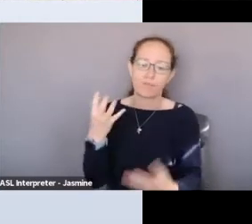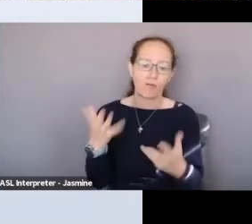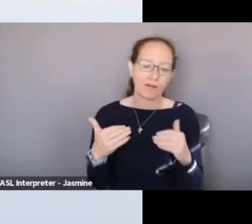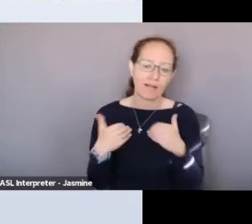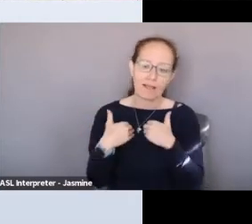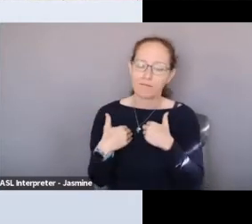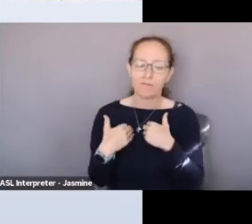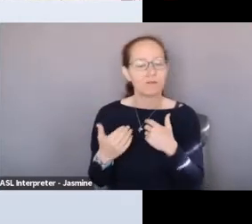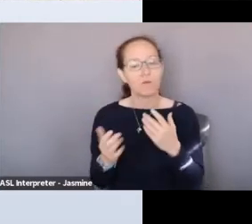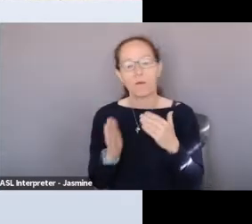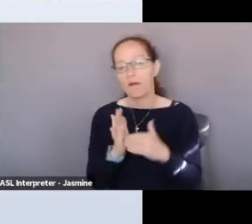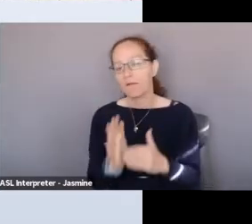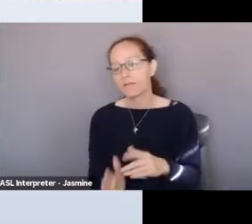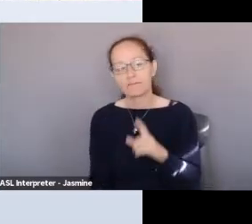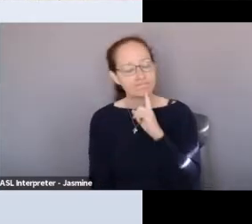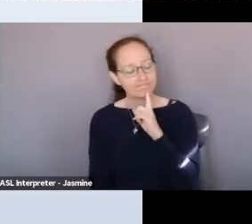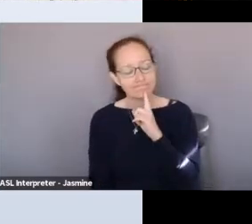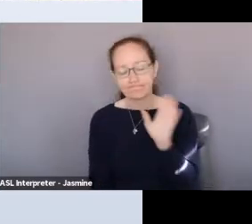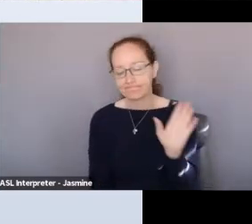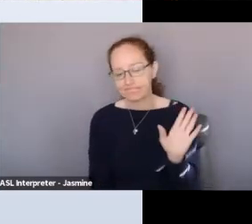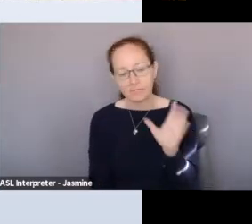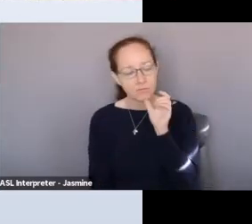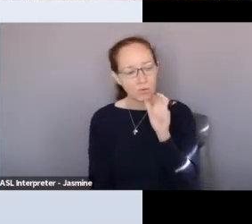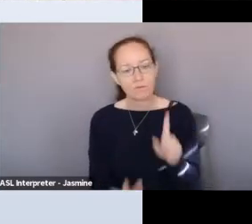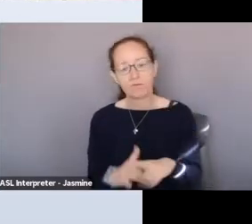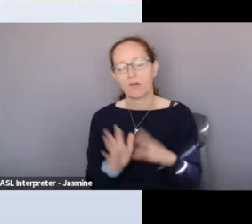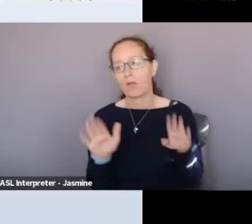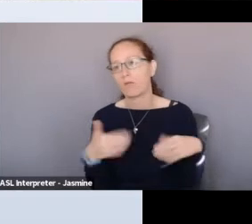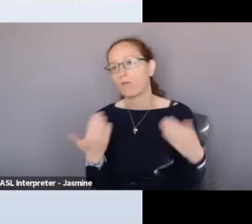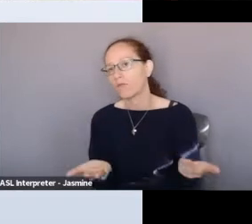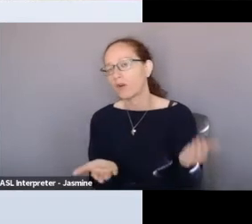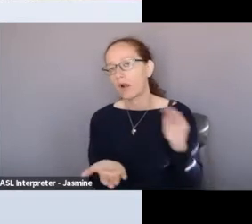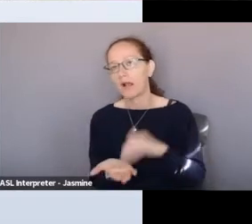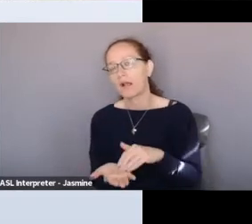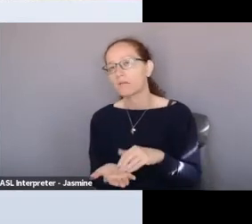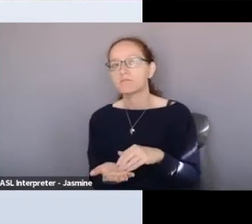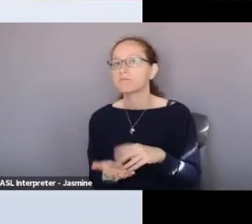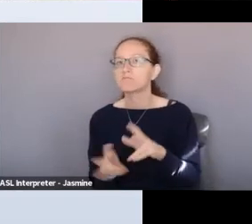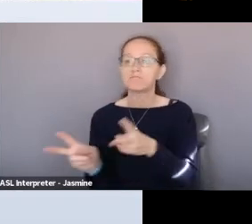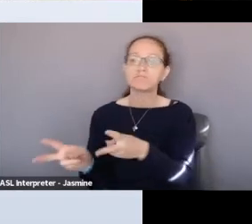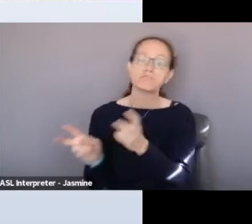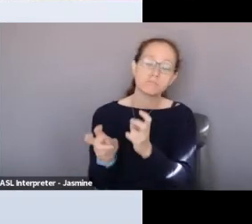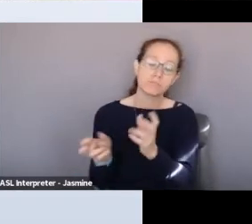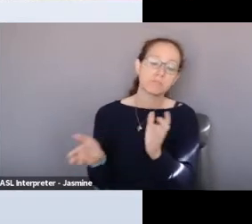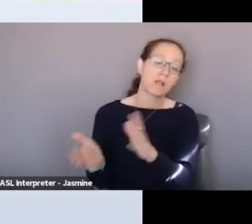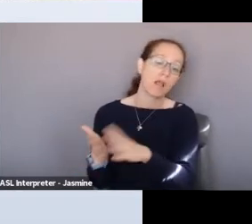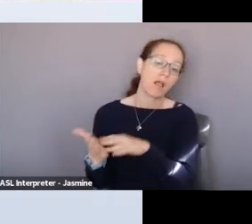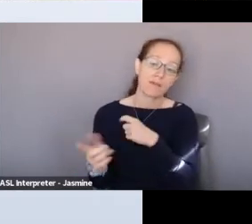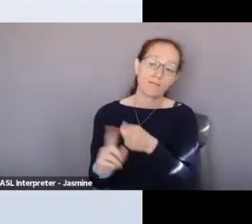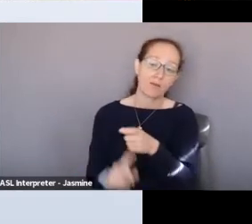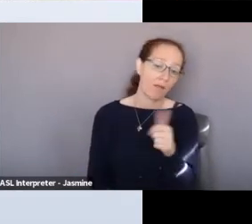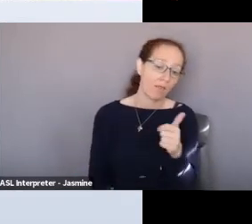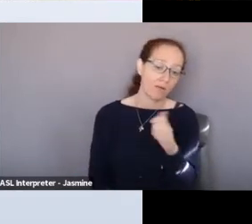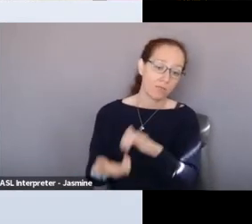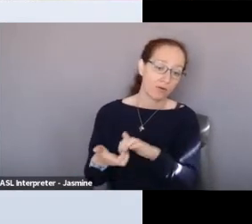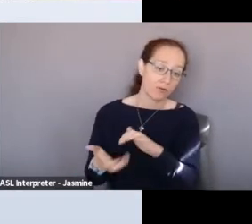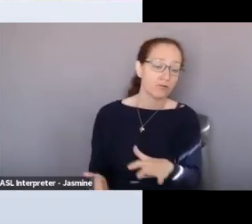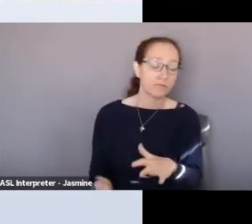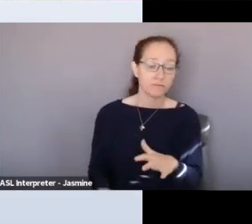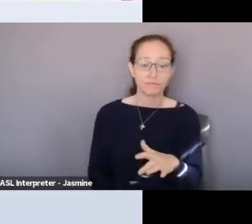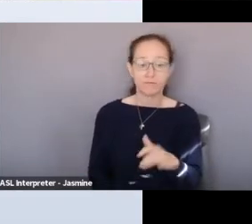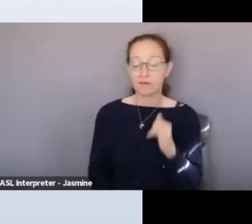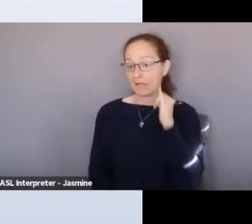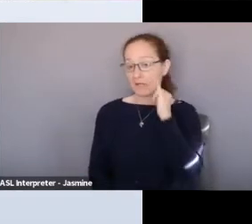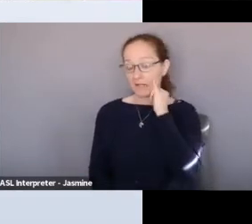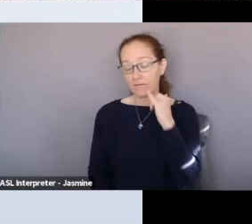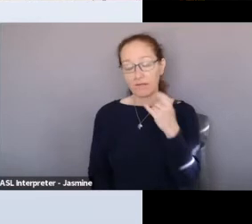wheel, form some partnerships. Any climate issue or environmental justice issue that you can think of, someone is